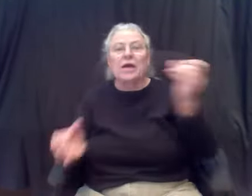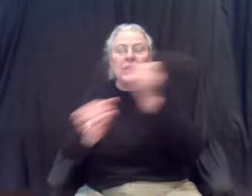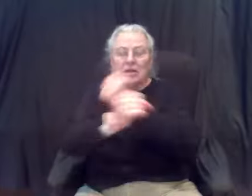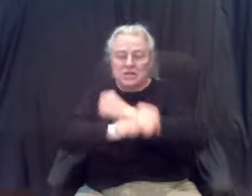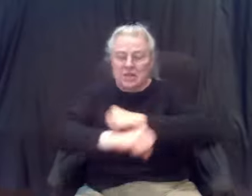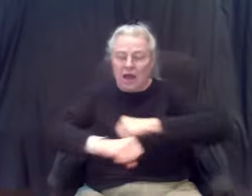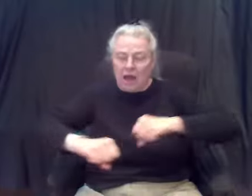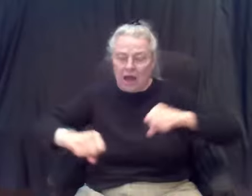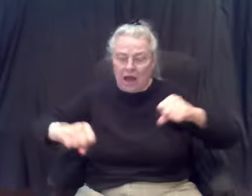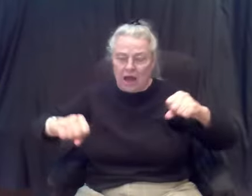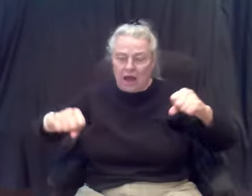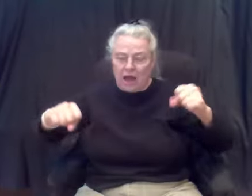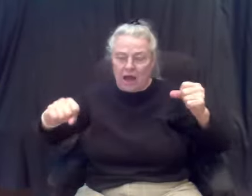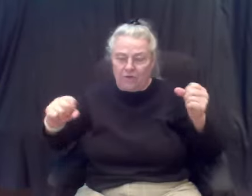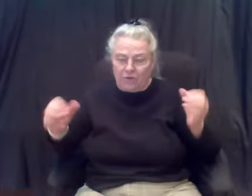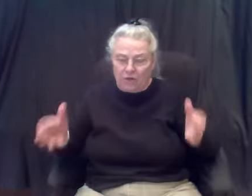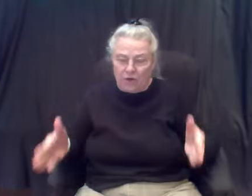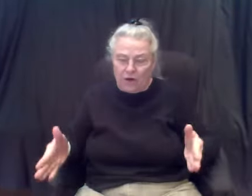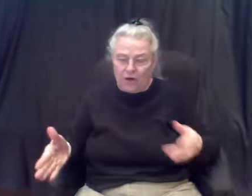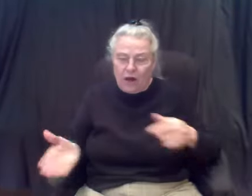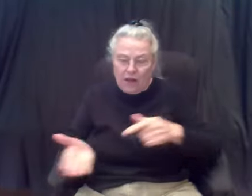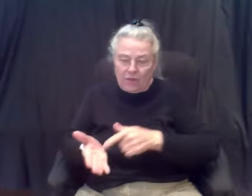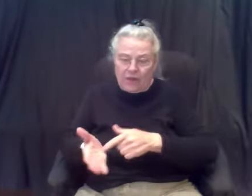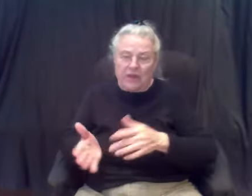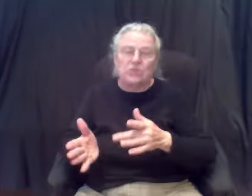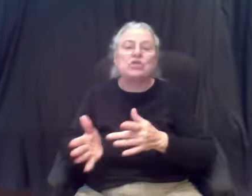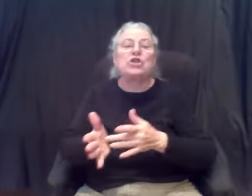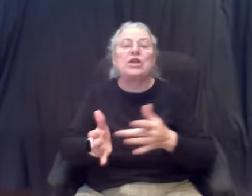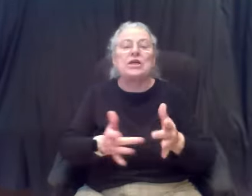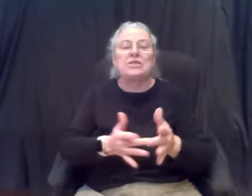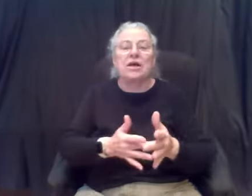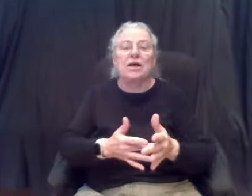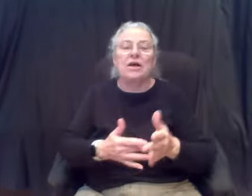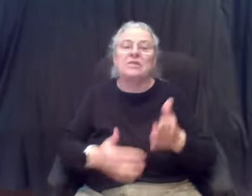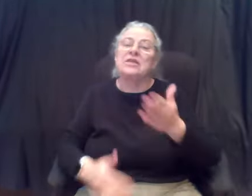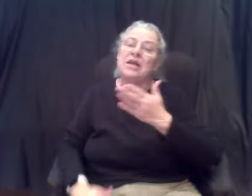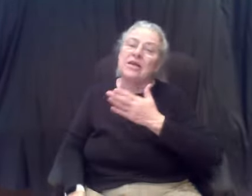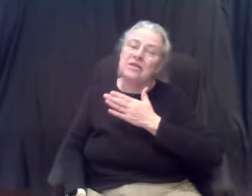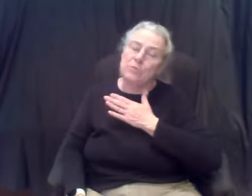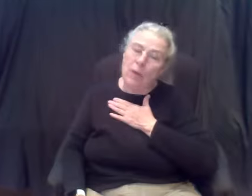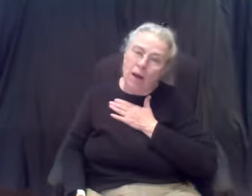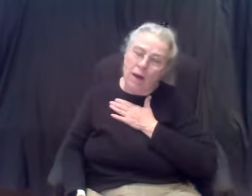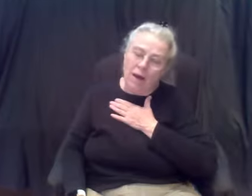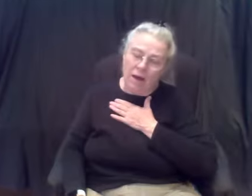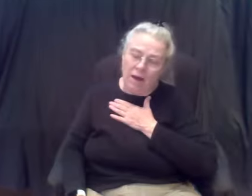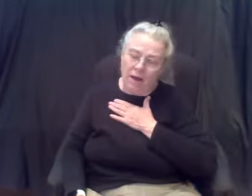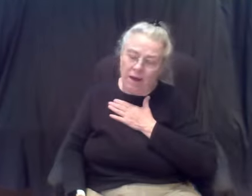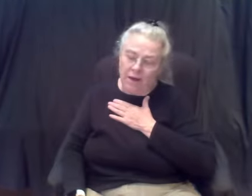Glorious Savior, this Jesus is mine.